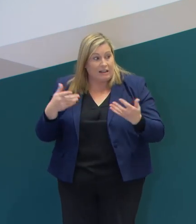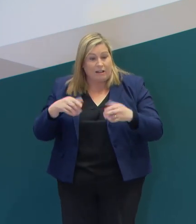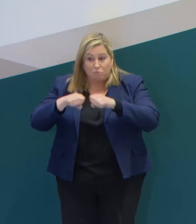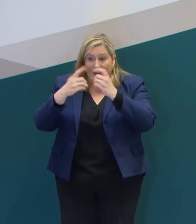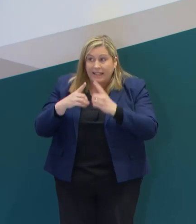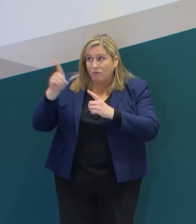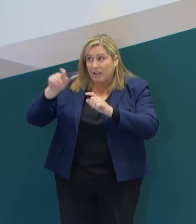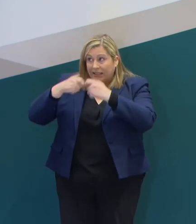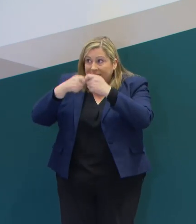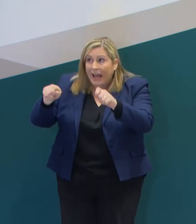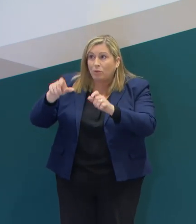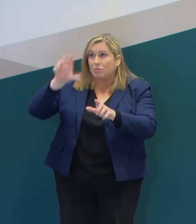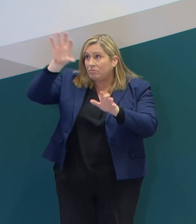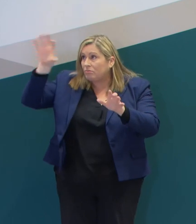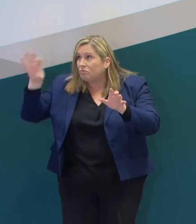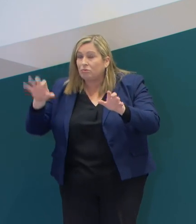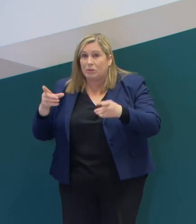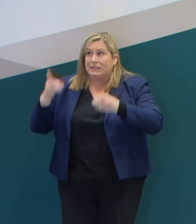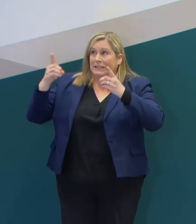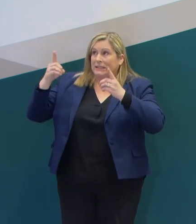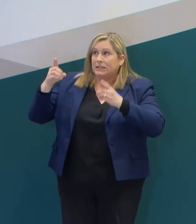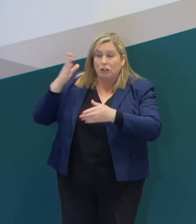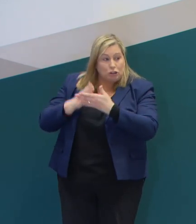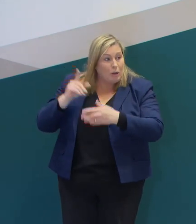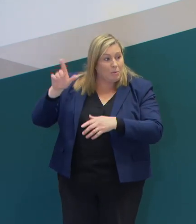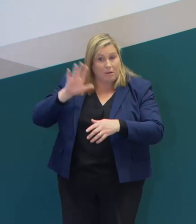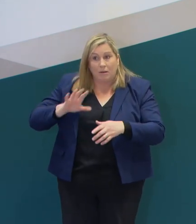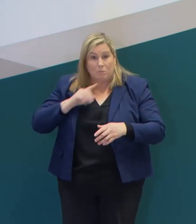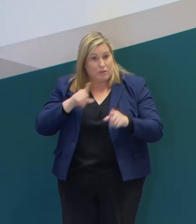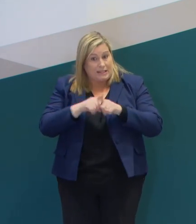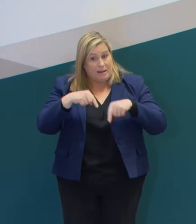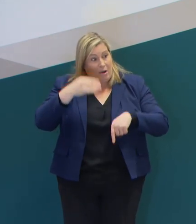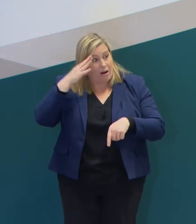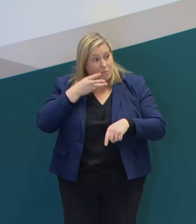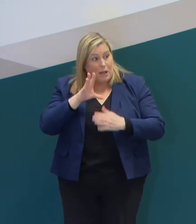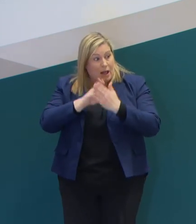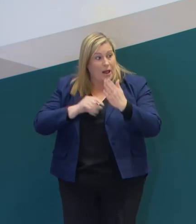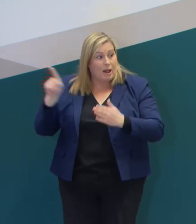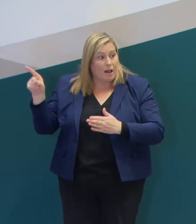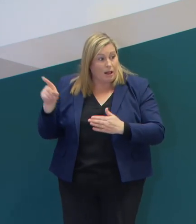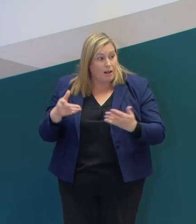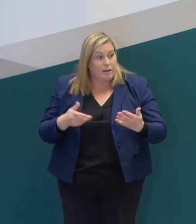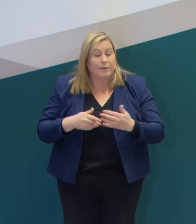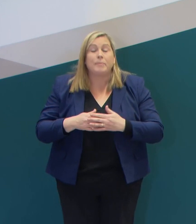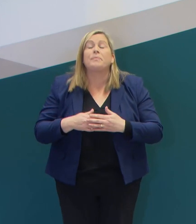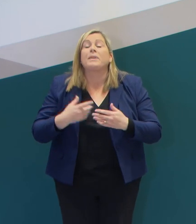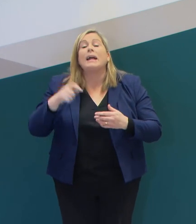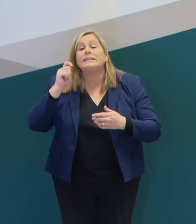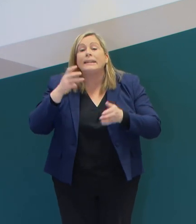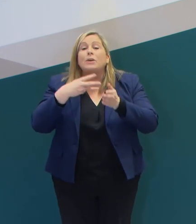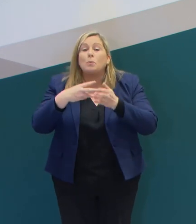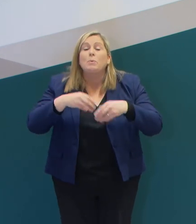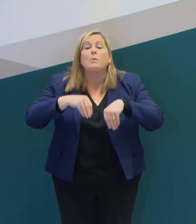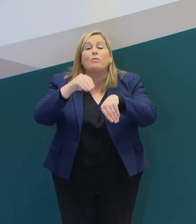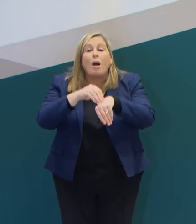the Republic and maybe the island. But will that kind of regionality be evident as things move on? And I think as we move on,